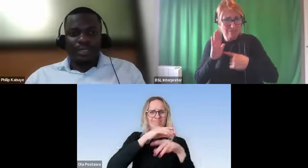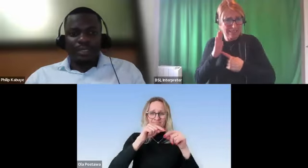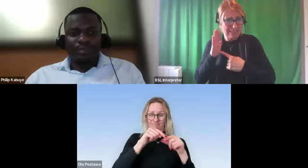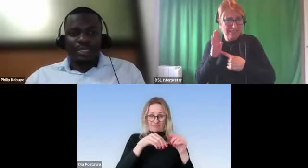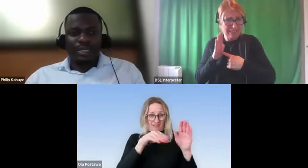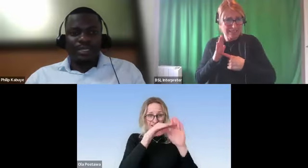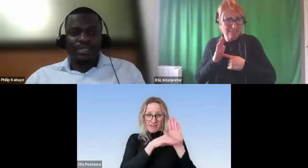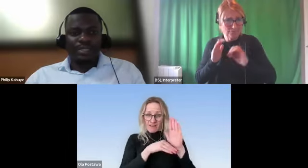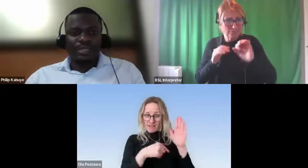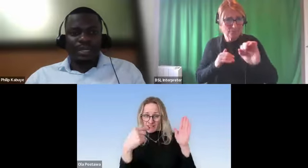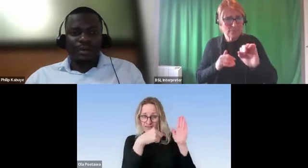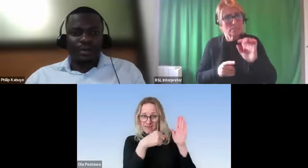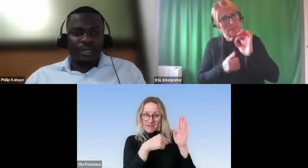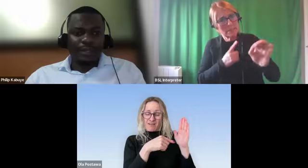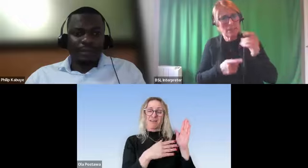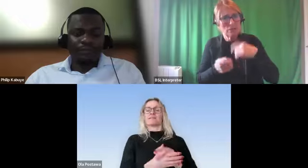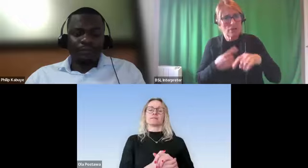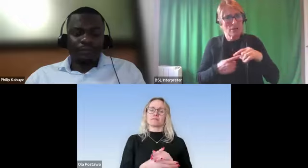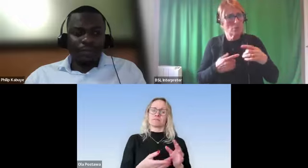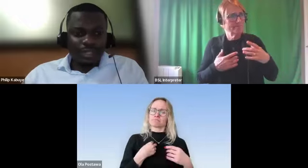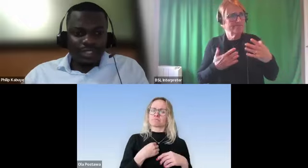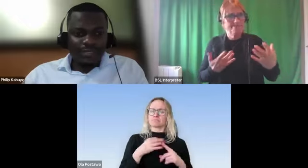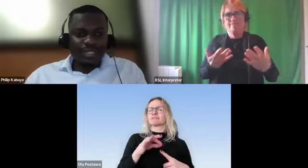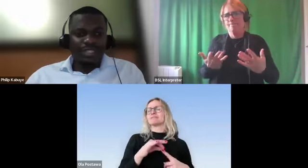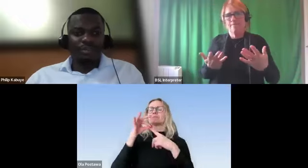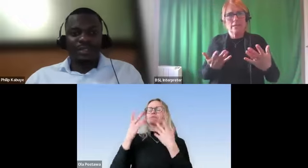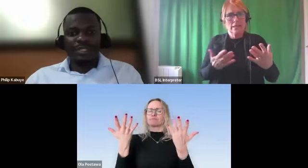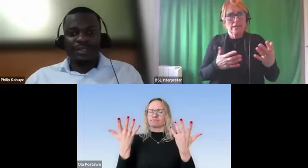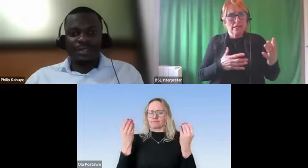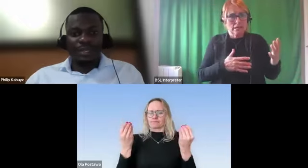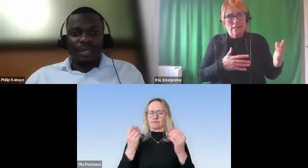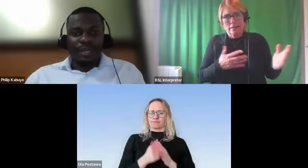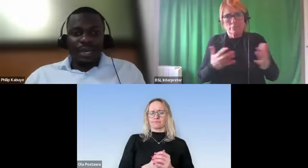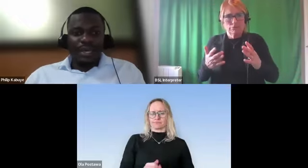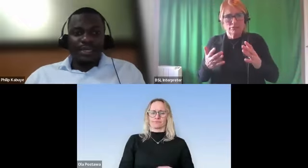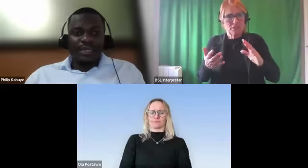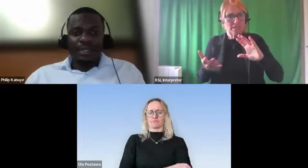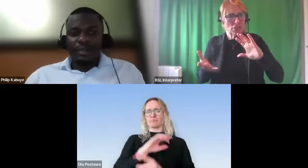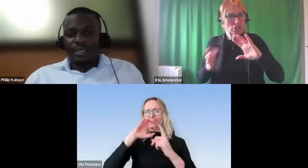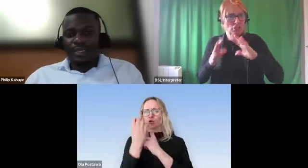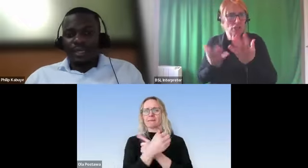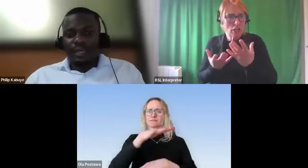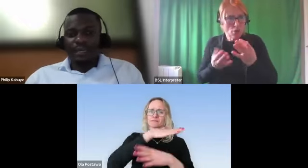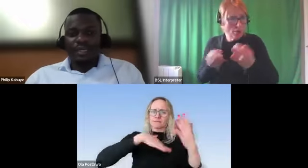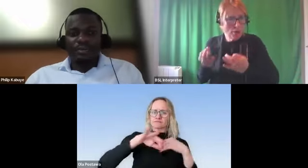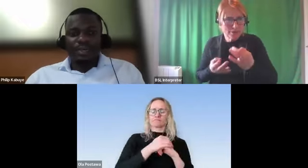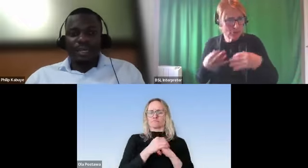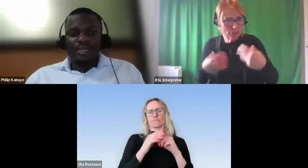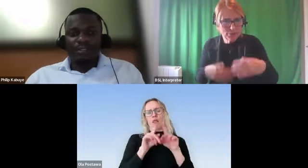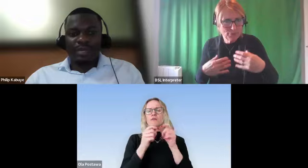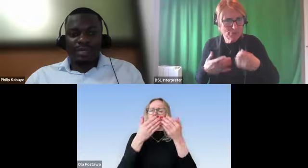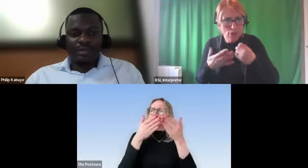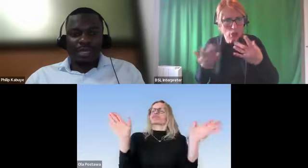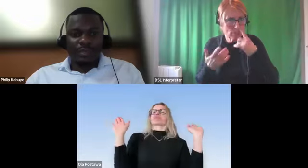role, and especially in this now shifting geopolitics, there's a lot that